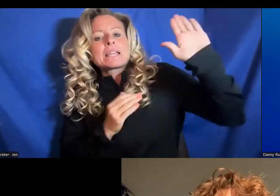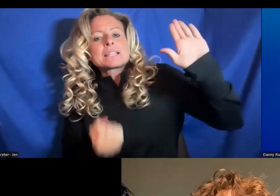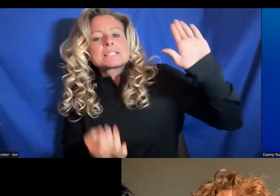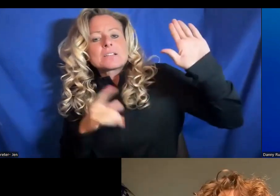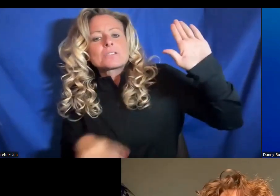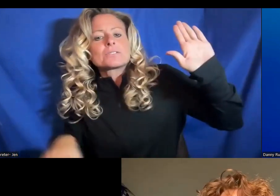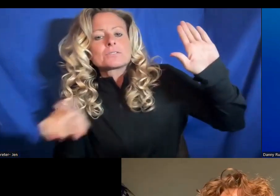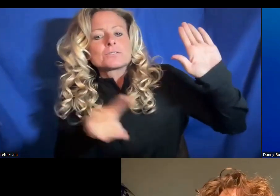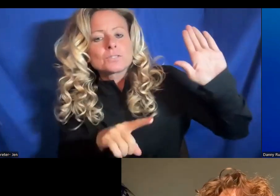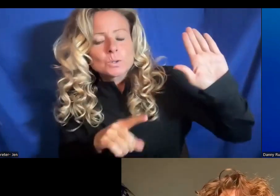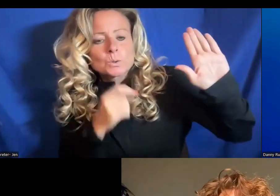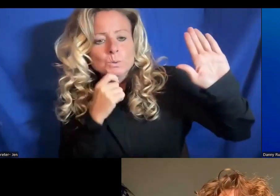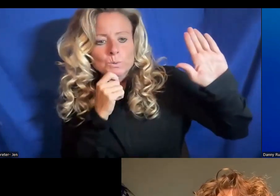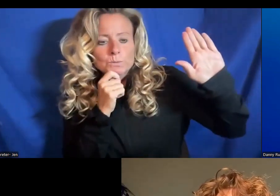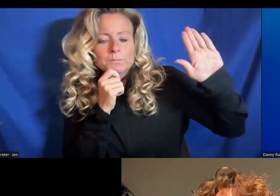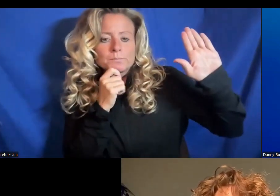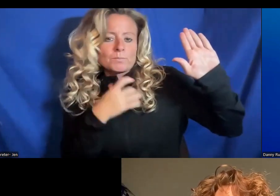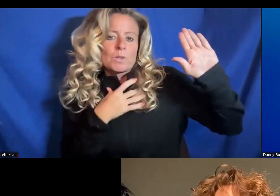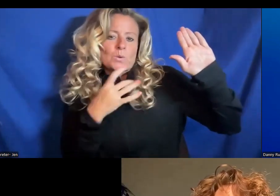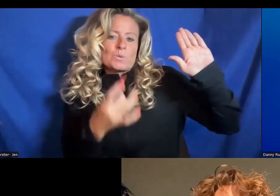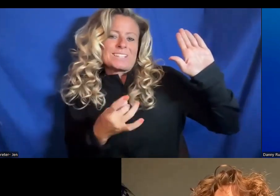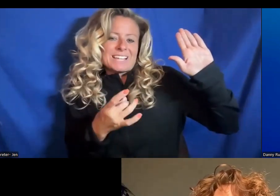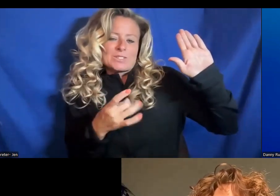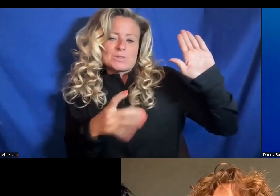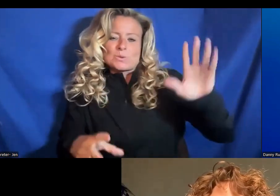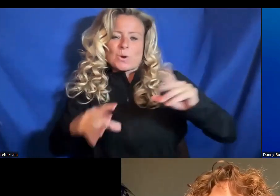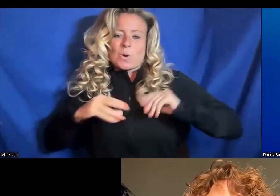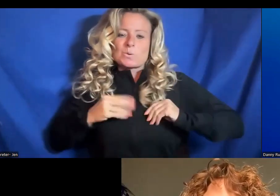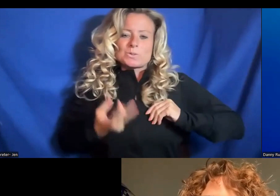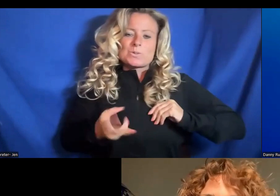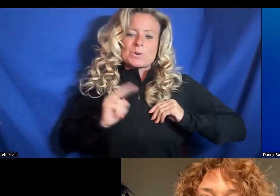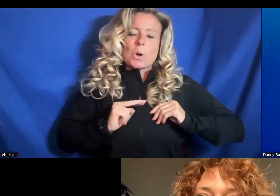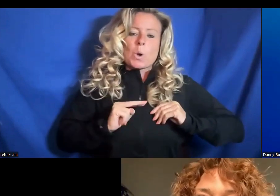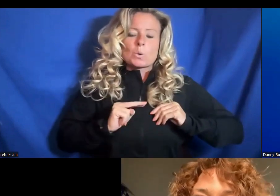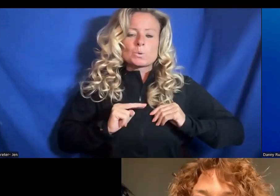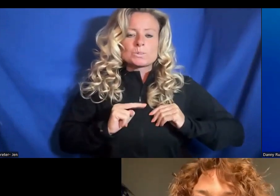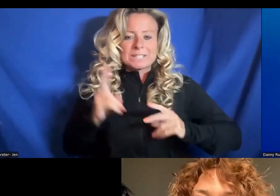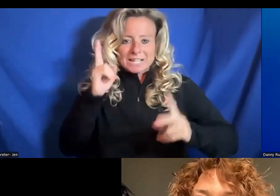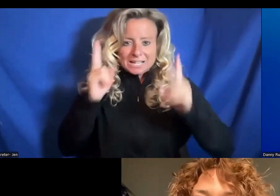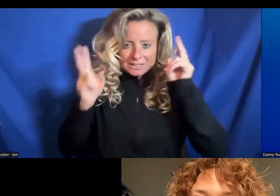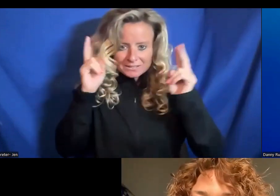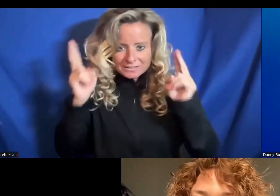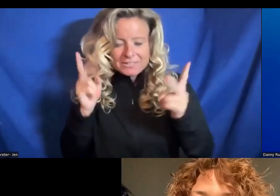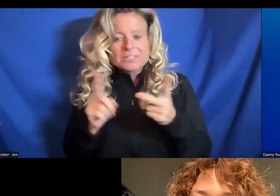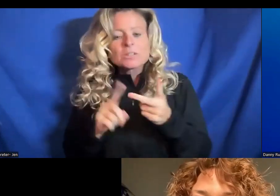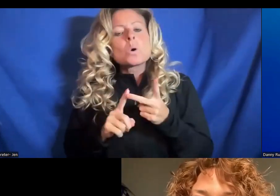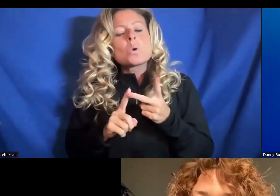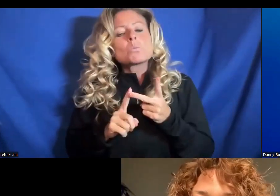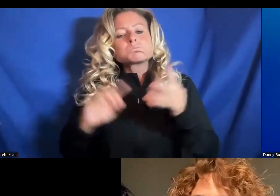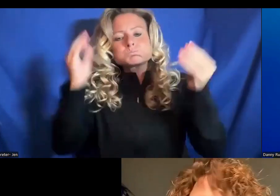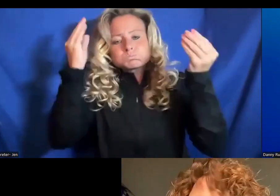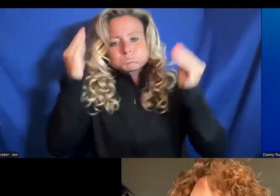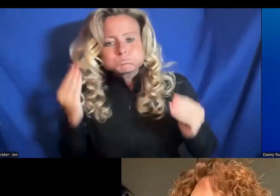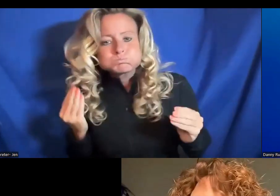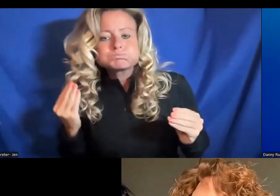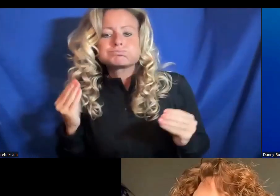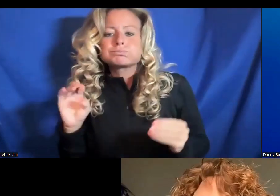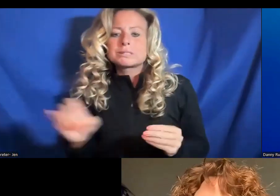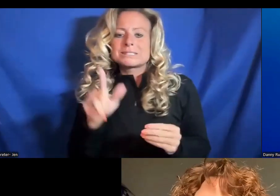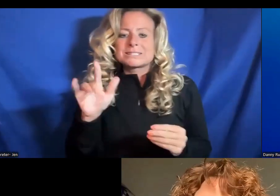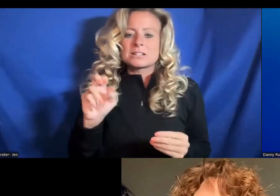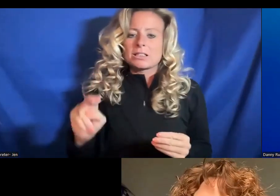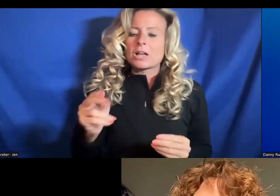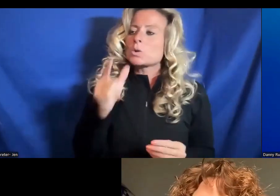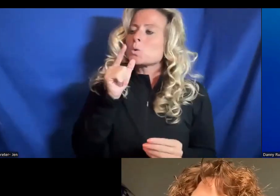many of you would like to own your own hair salon or barbershop one day? Can I see any hands? Who would like to own